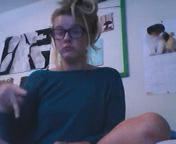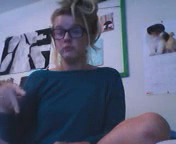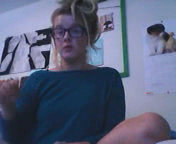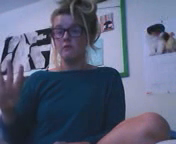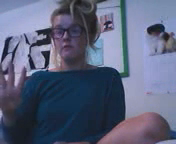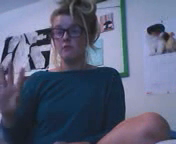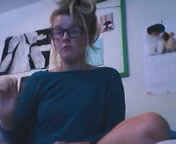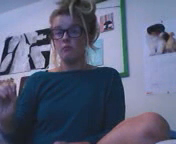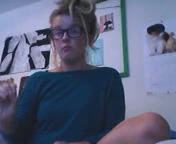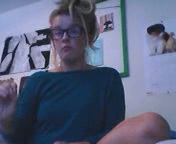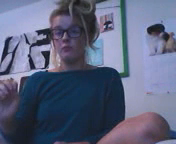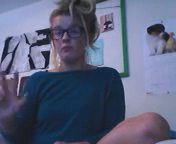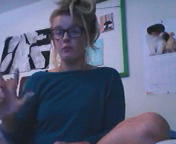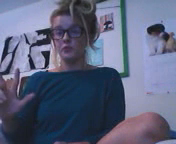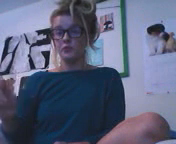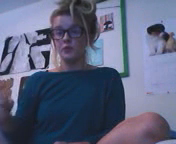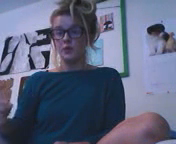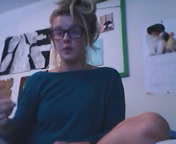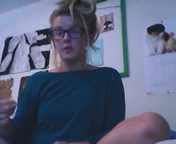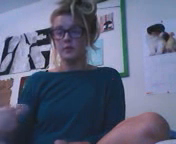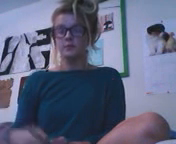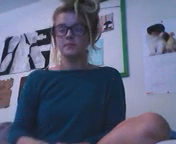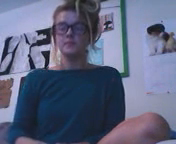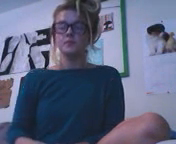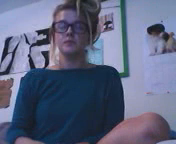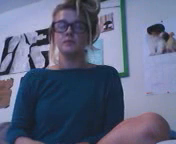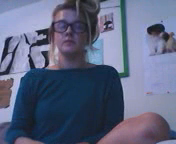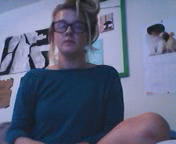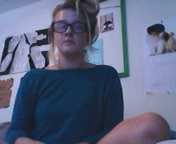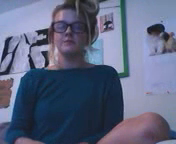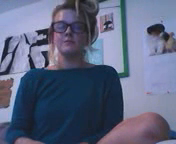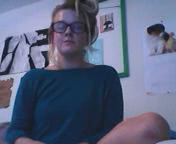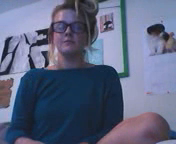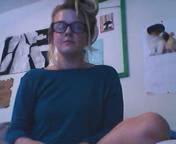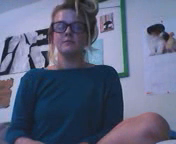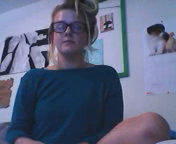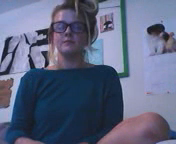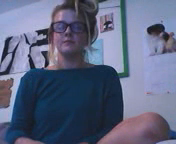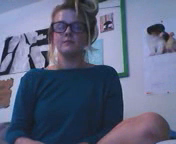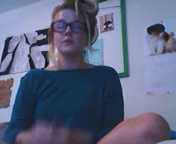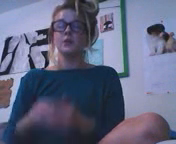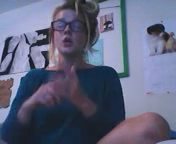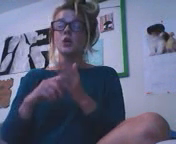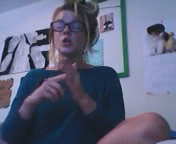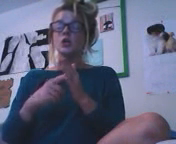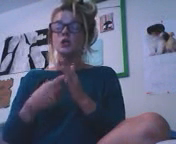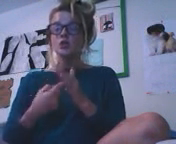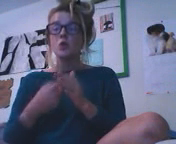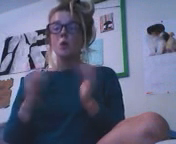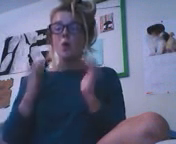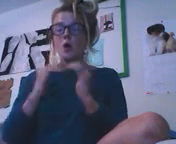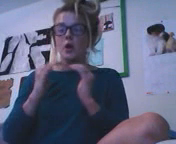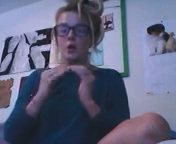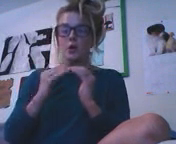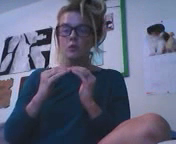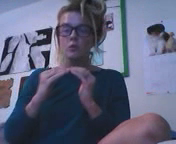3 hydrogen atoms. Let's start by balancing the number of phosphorus atoms. And again,